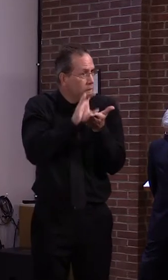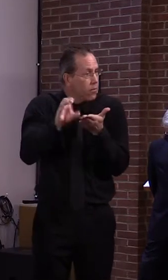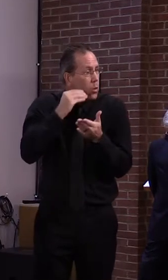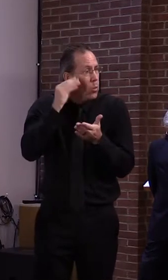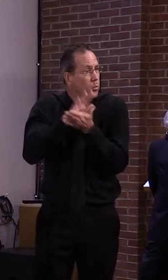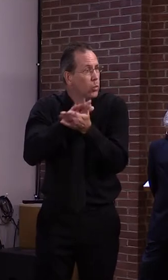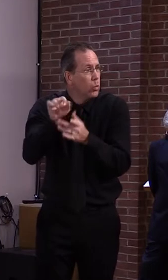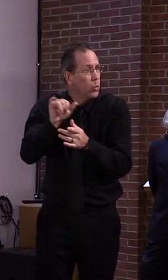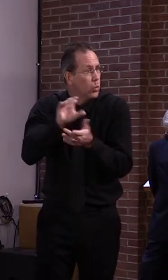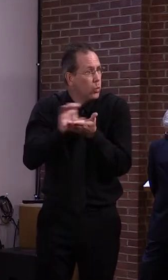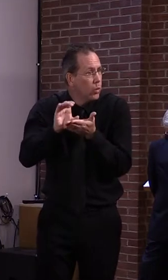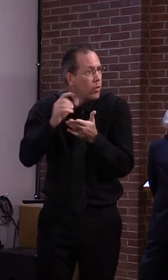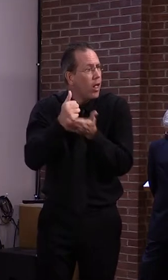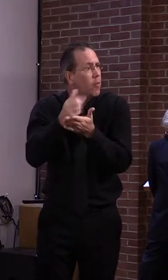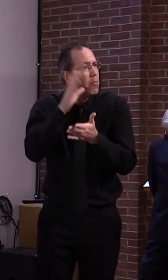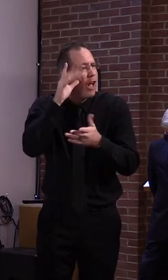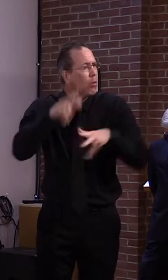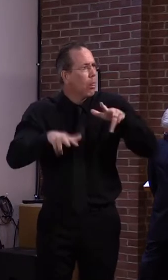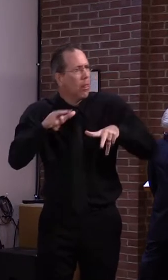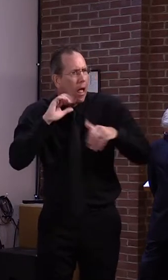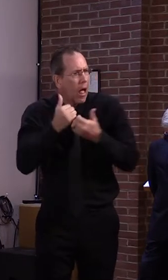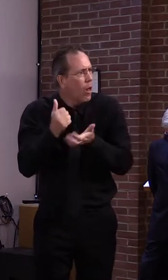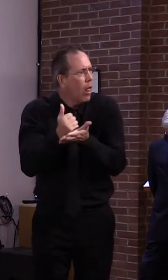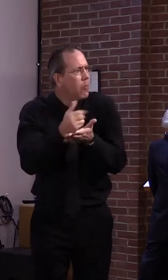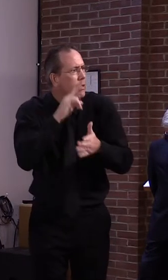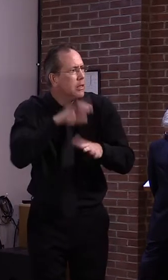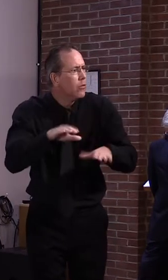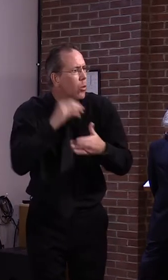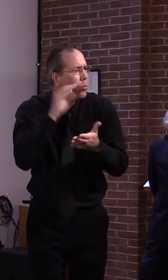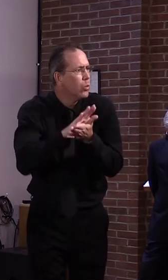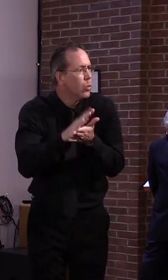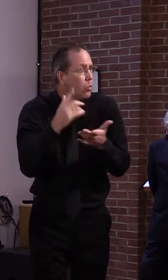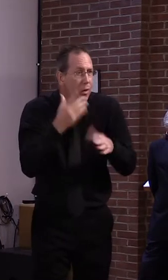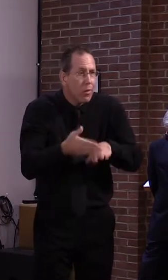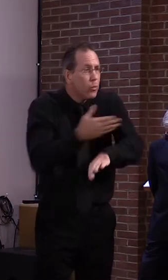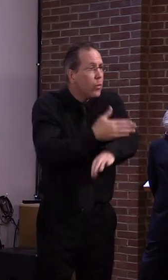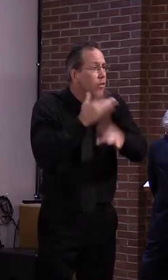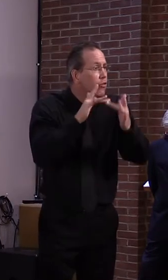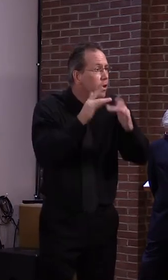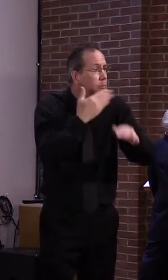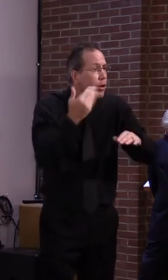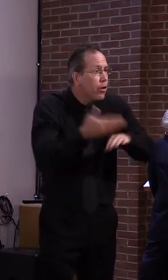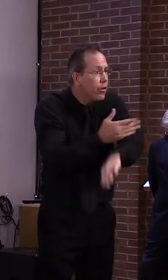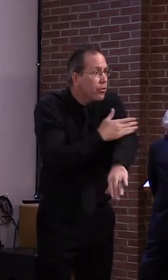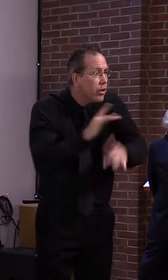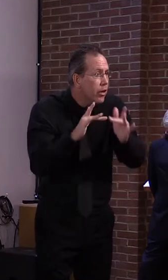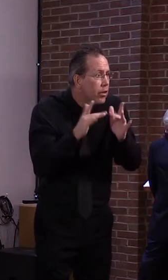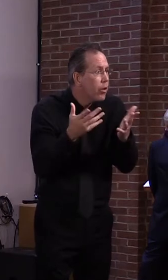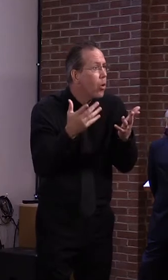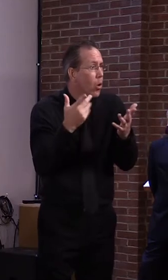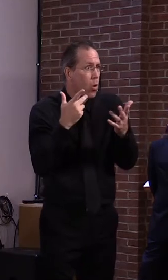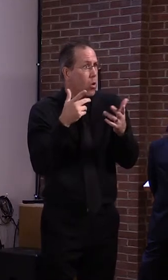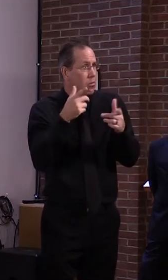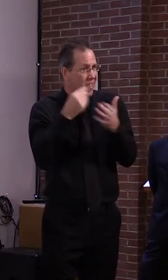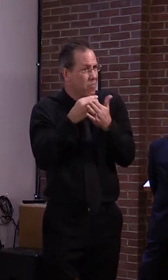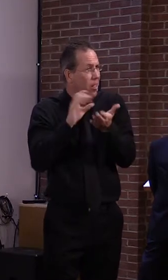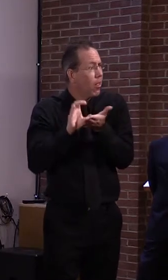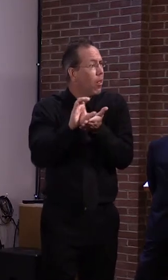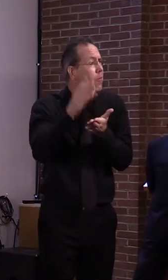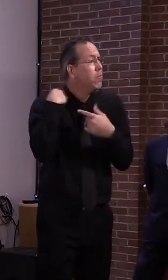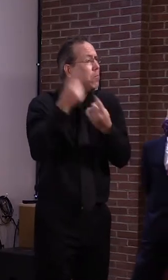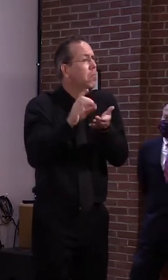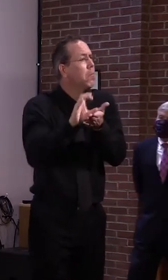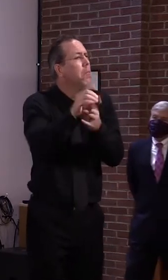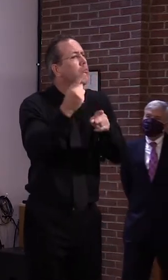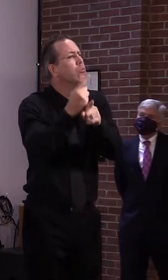nimble in meeting educational needs brought on by the pandemic. Could this be one of them? That's a larger policy question. What's being talked